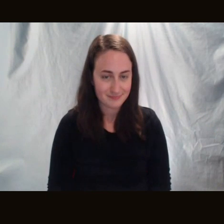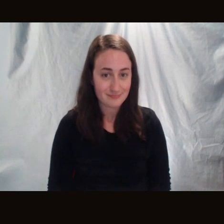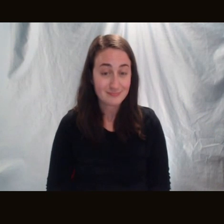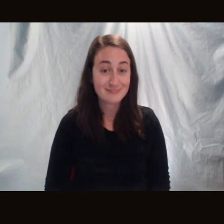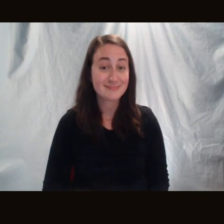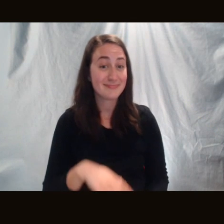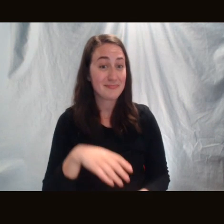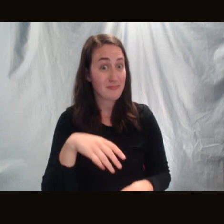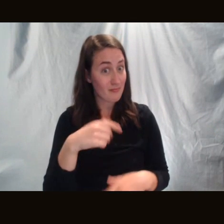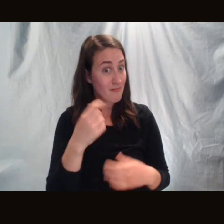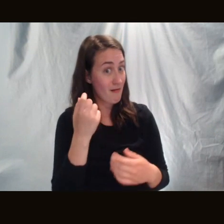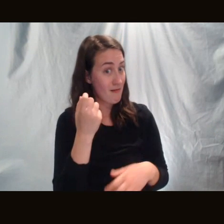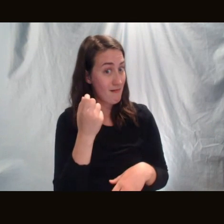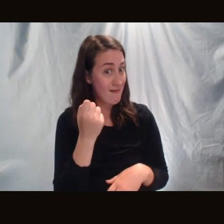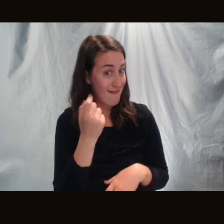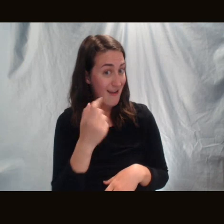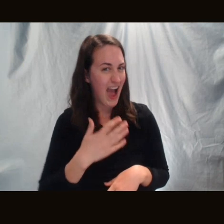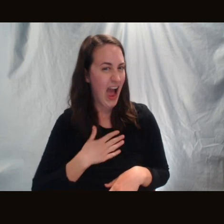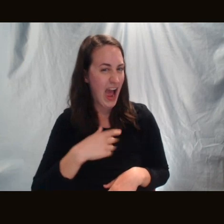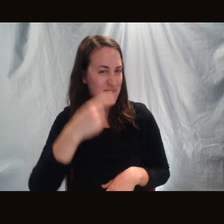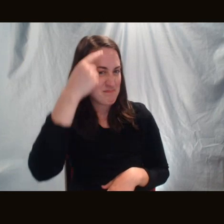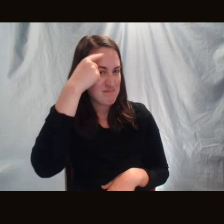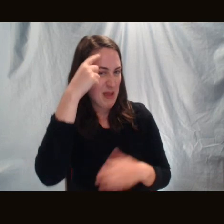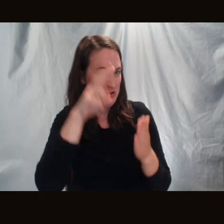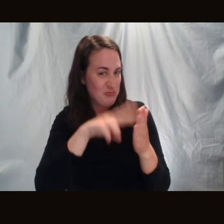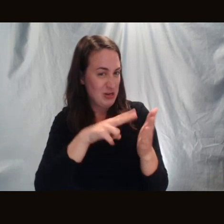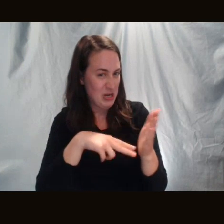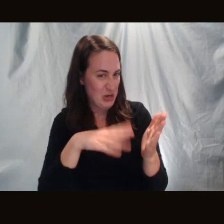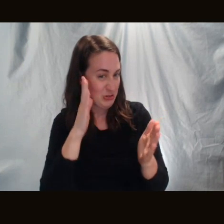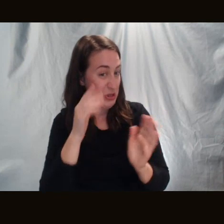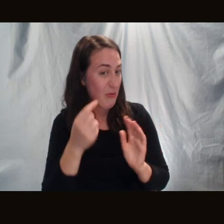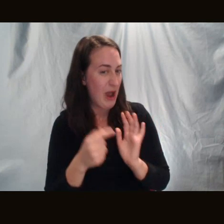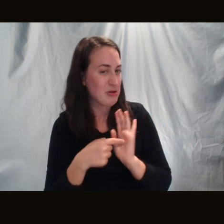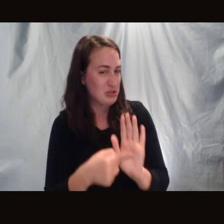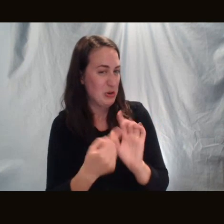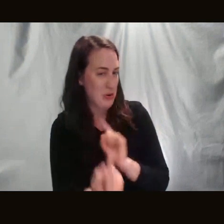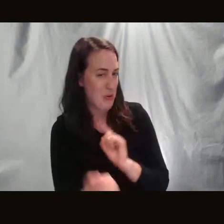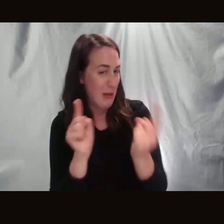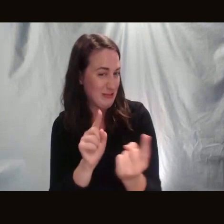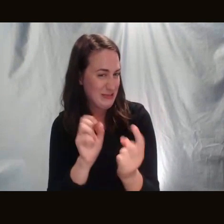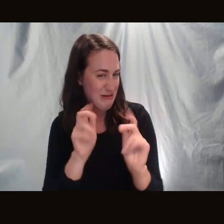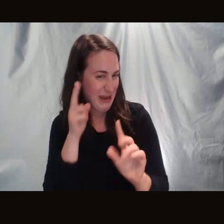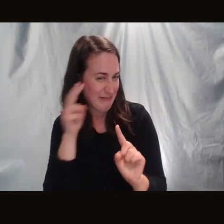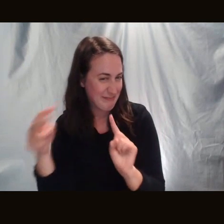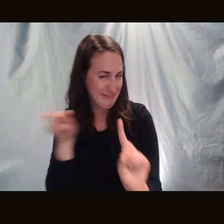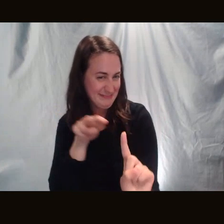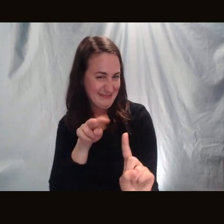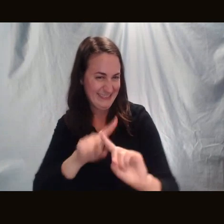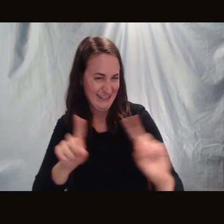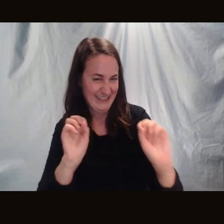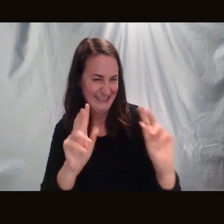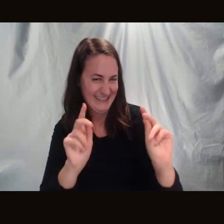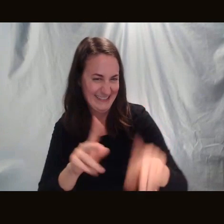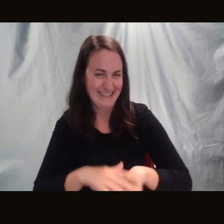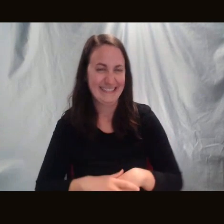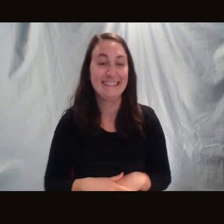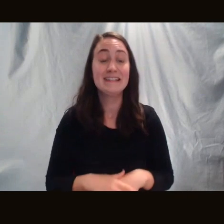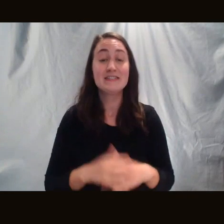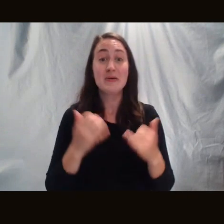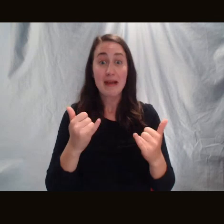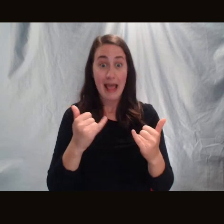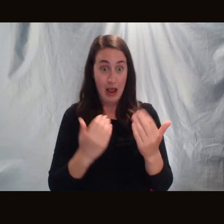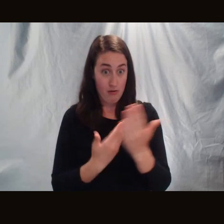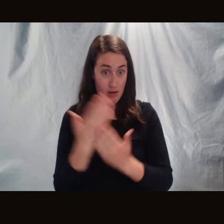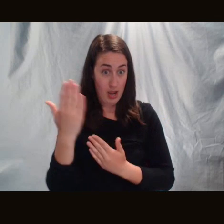reader. I know you want to see this from the other side. So here it is from this angle, so you can see how this hand is placed. So the hands are crossed, right